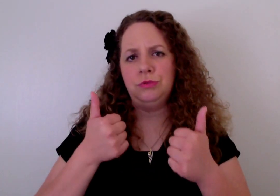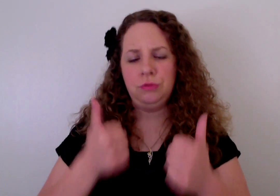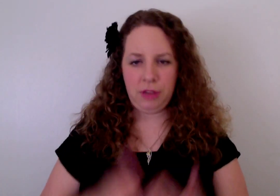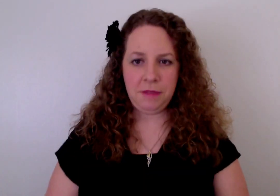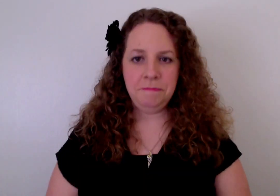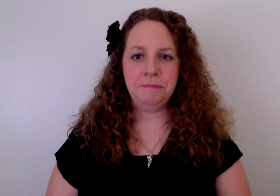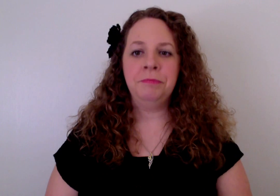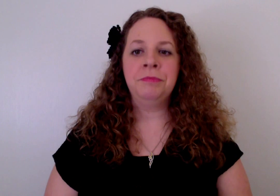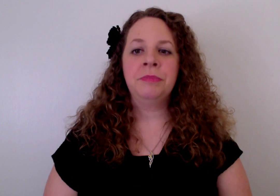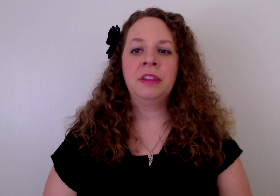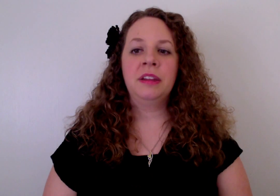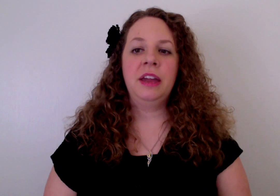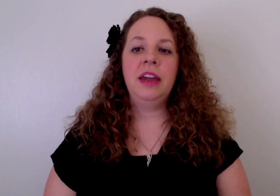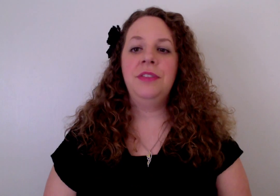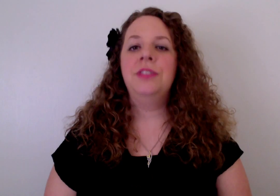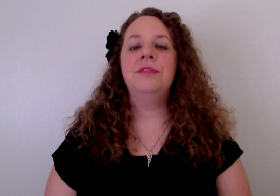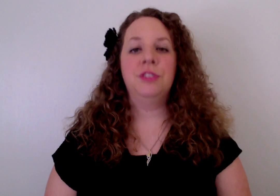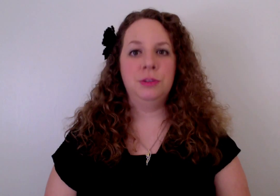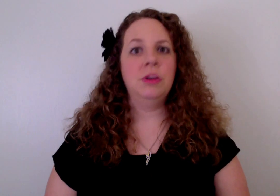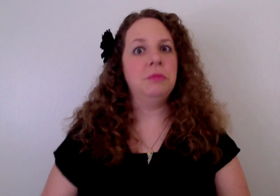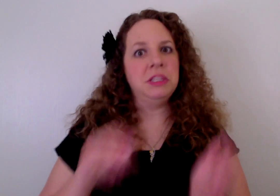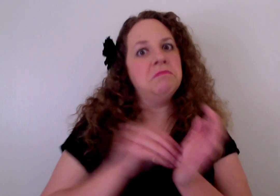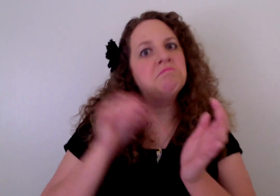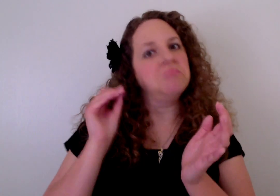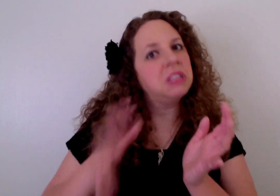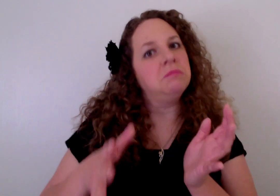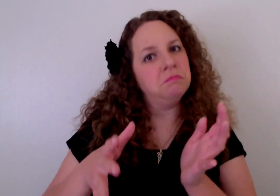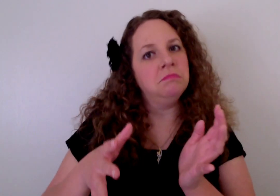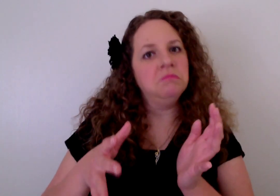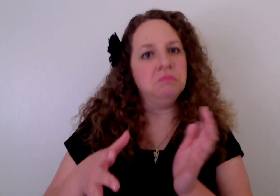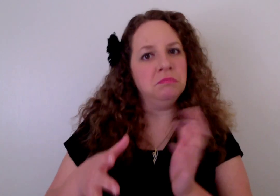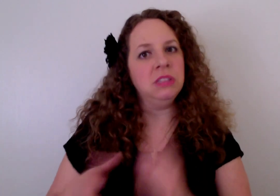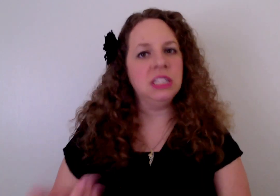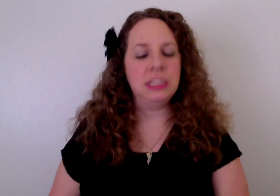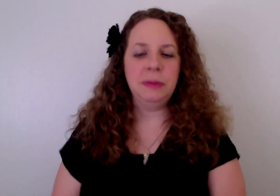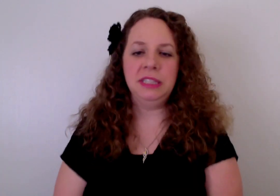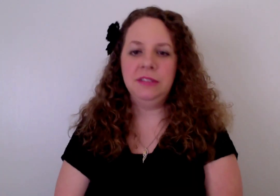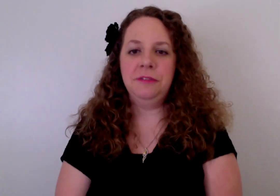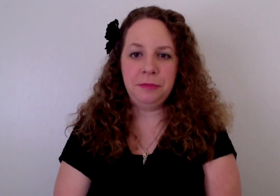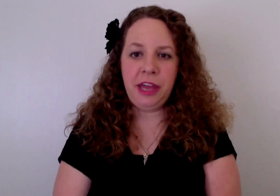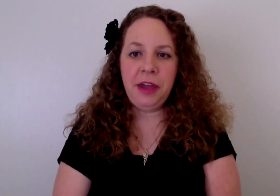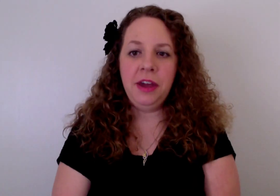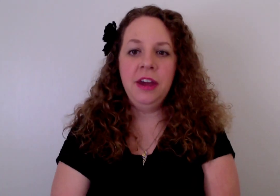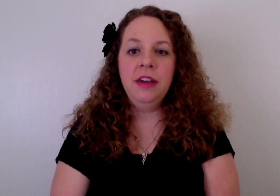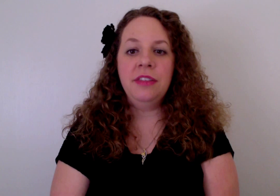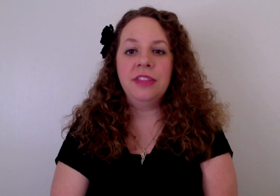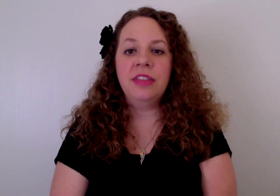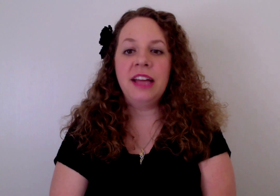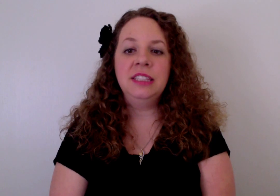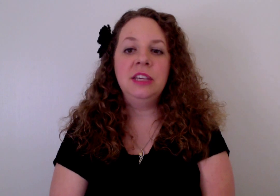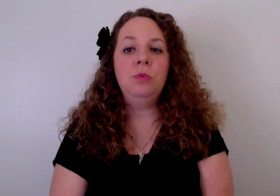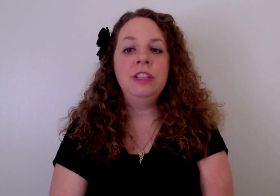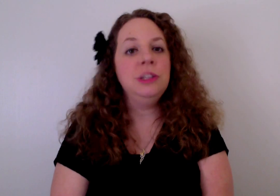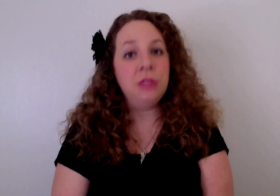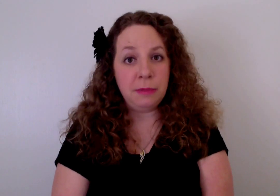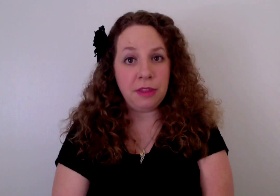okay? Okay, and for this one I would say, it's expensive, okay? Then lastly, what do you think about the